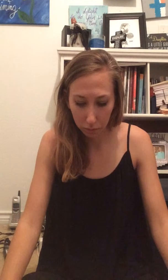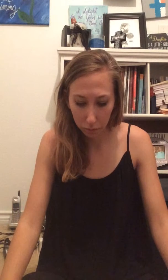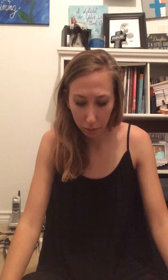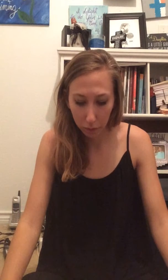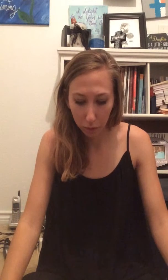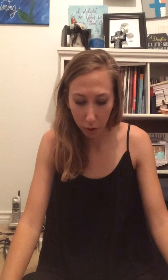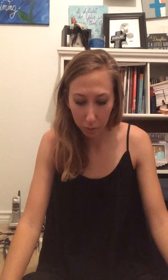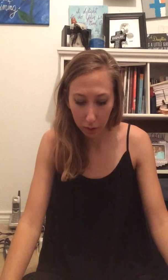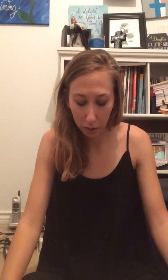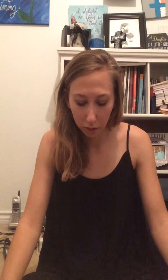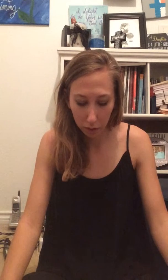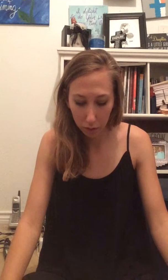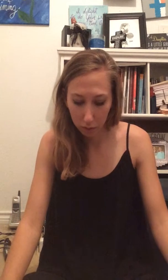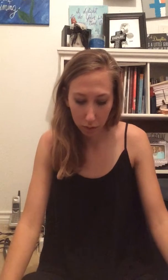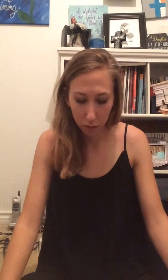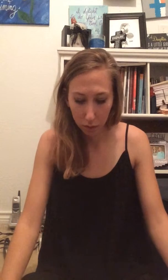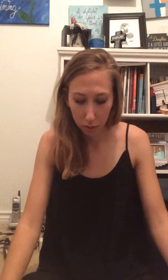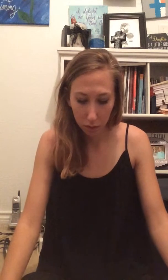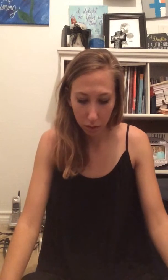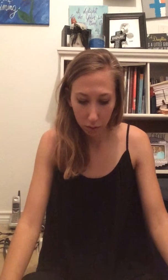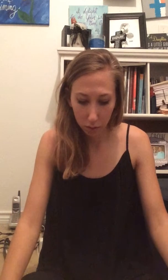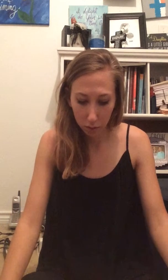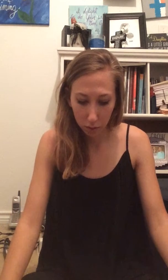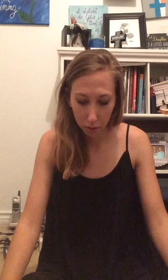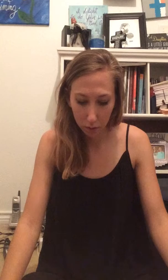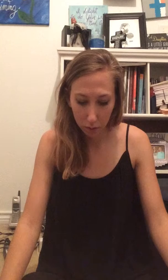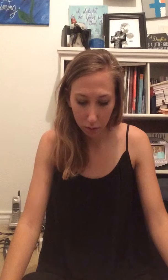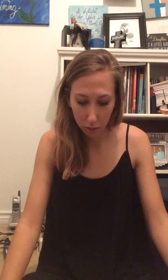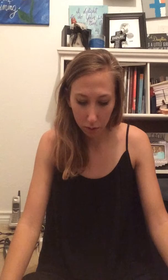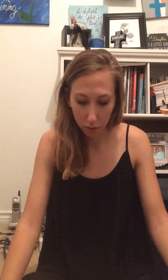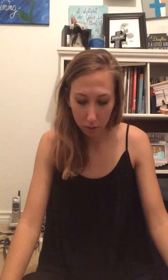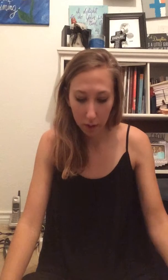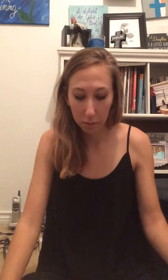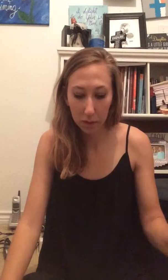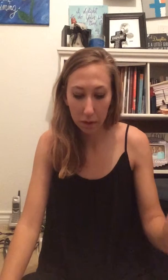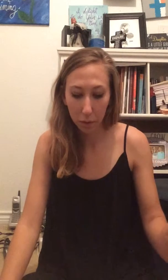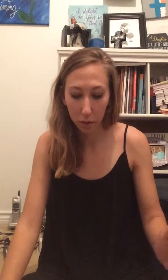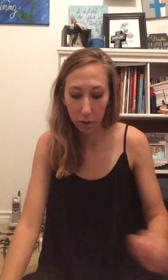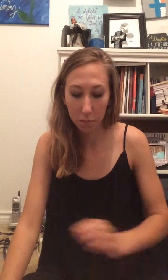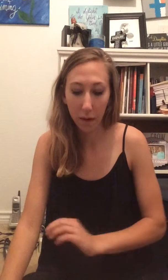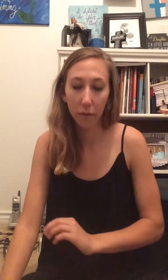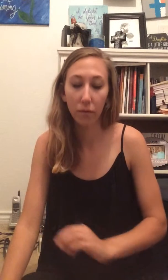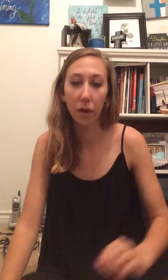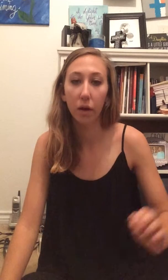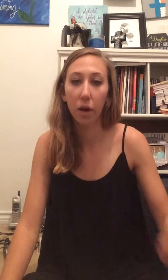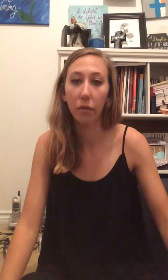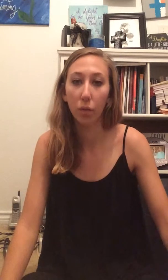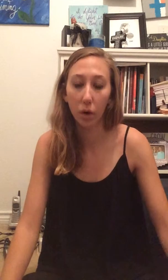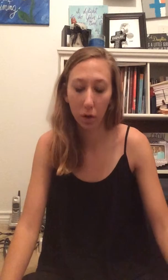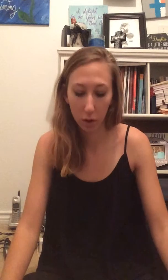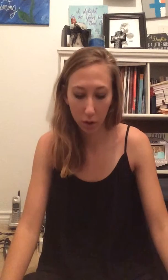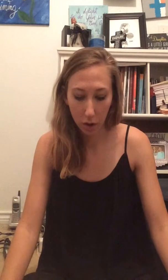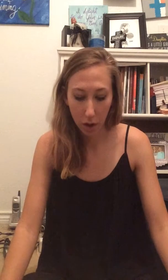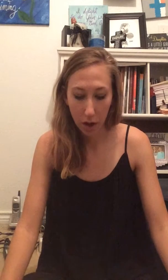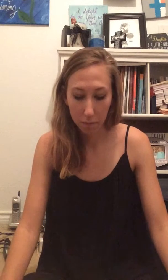Wherever you would call me, take me deeper than my feet could ever wander and